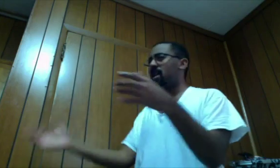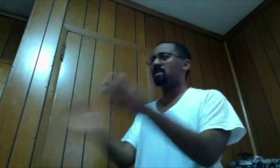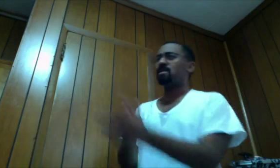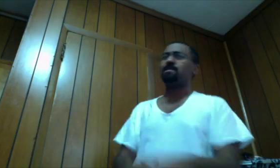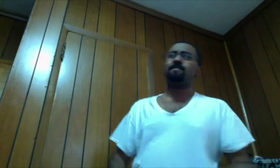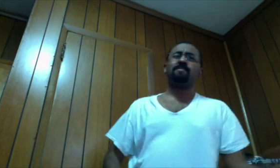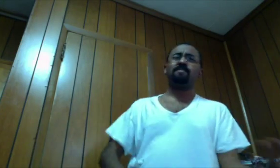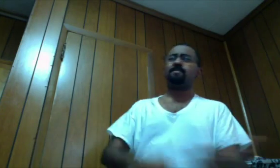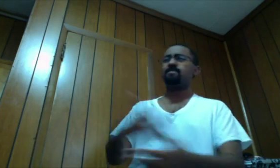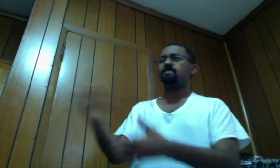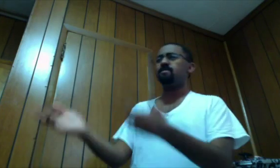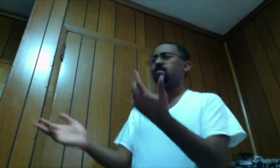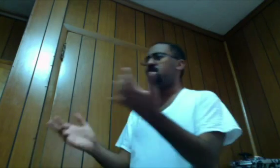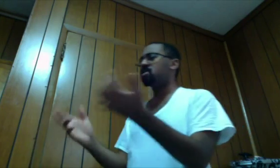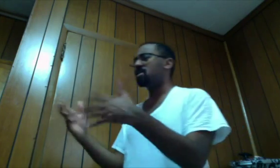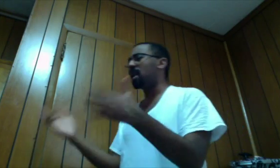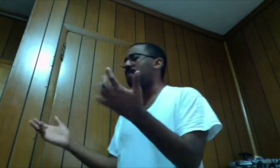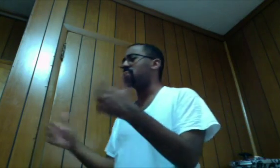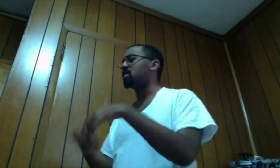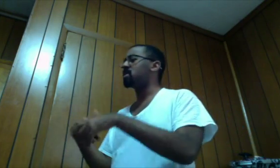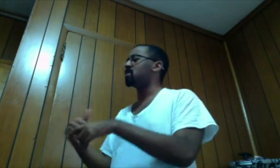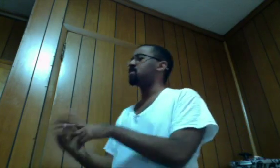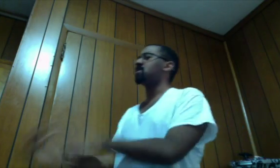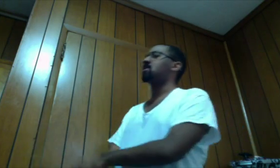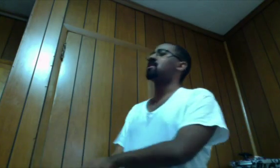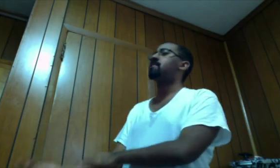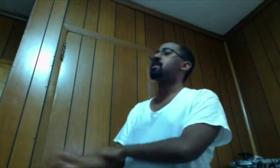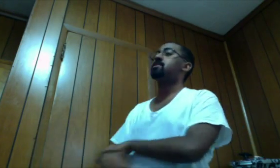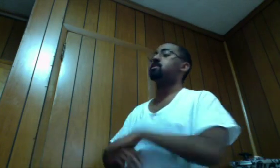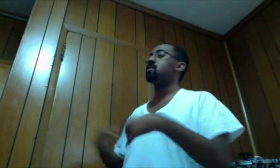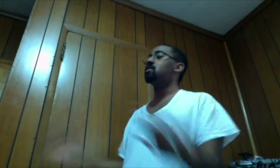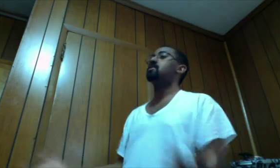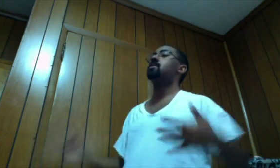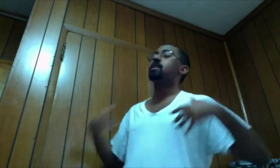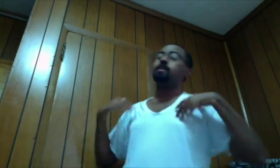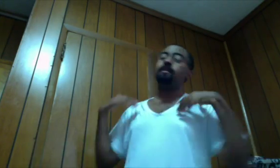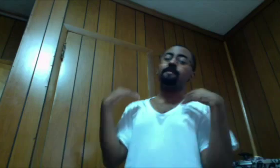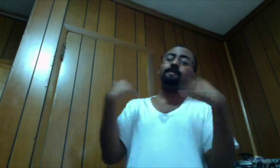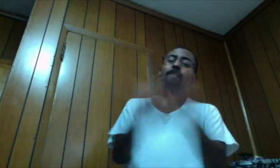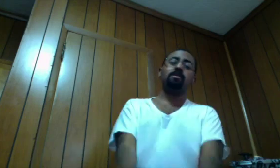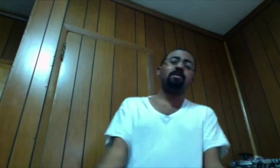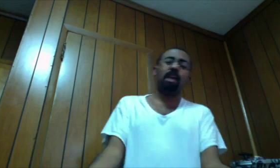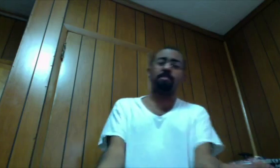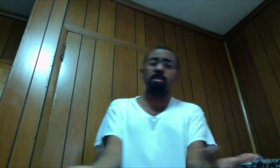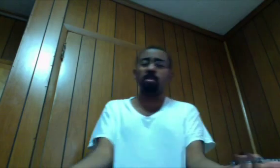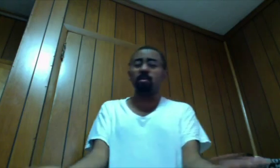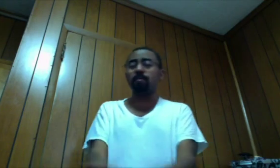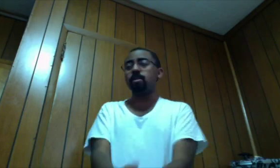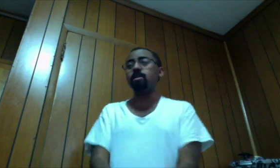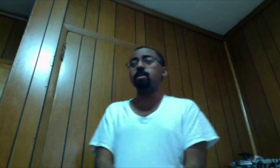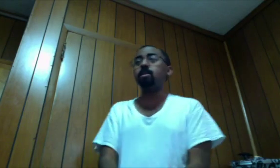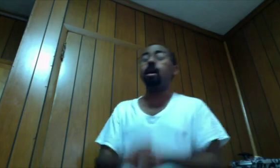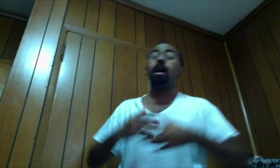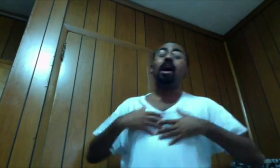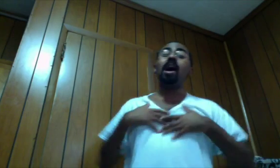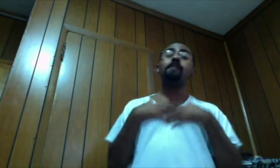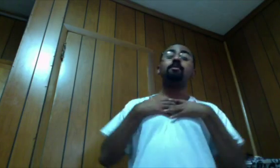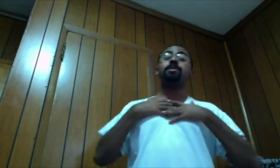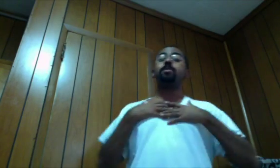that, there's not much to really talk about. This is only the first episode of the season. I'm going to